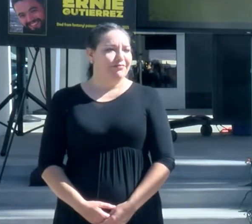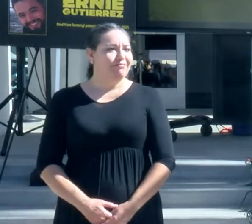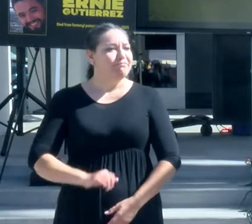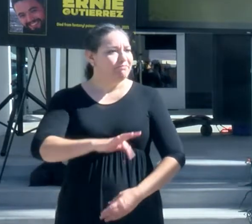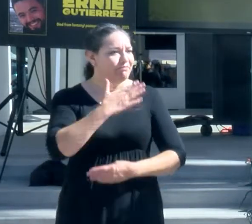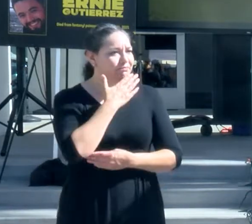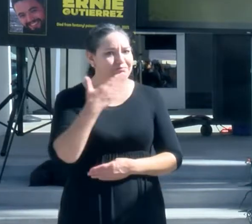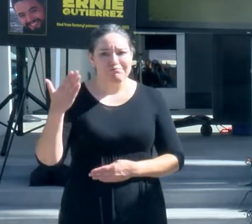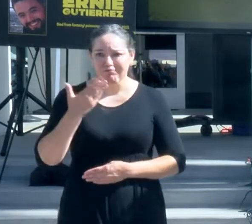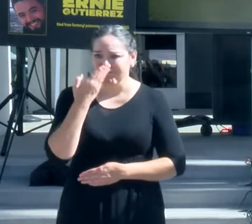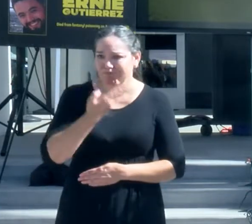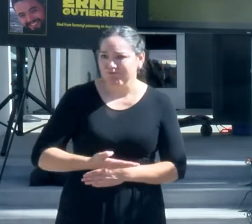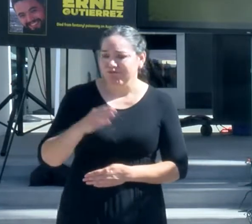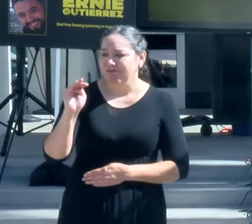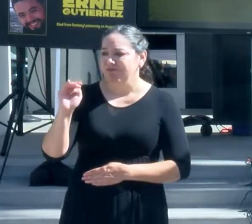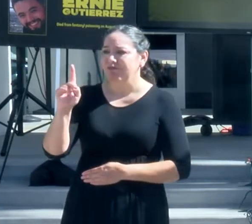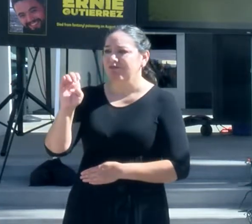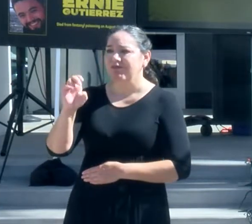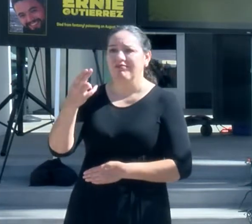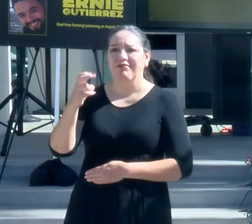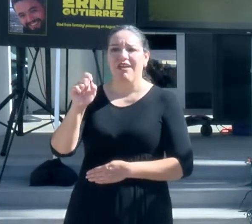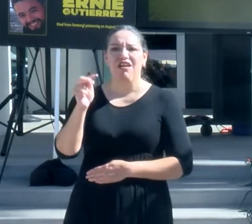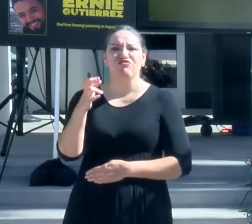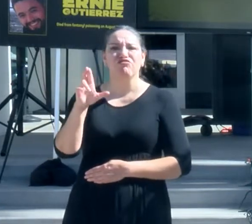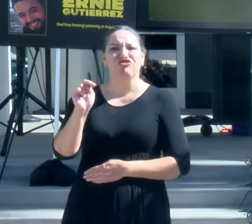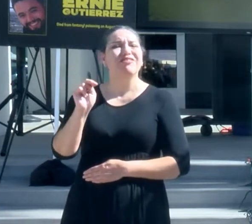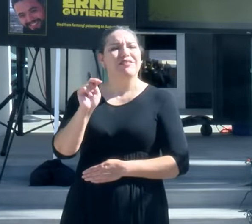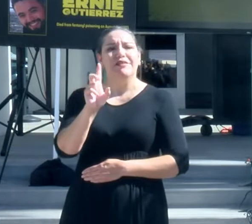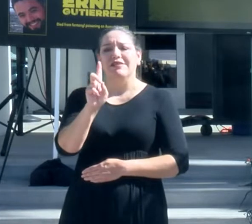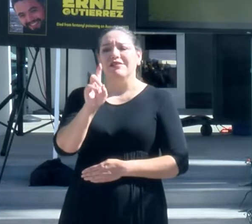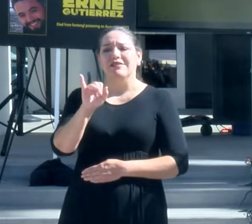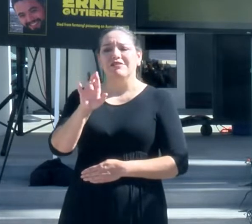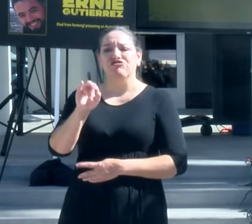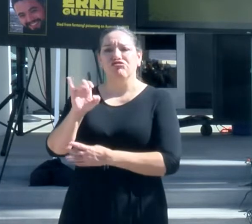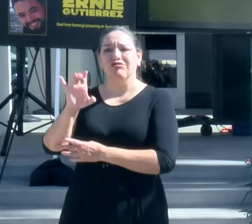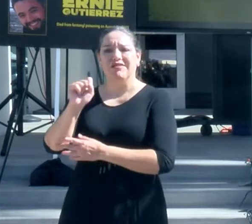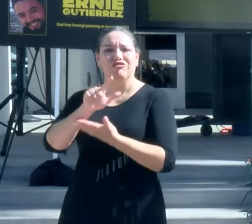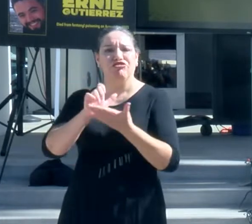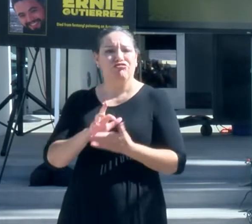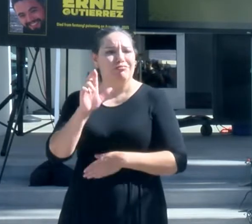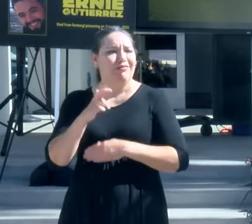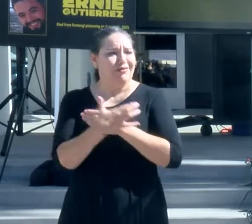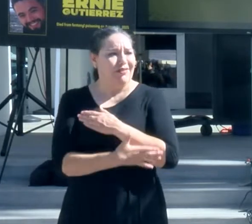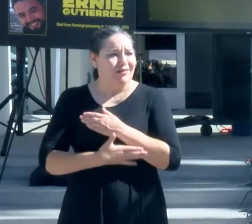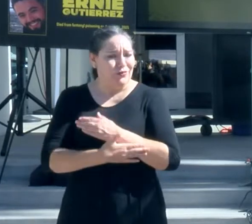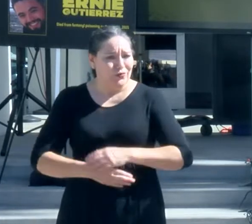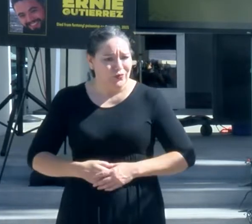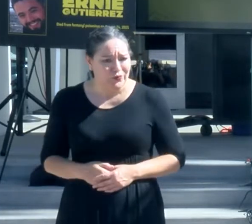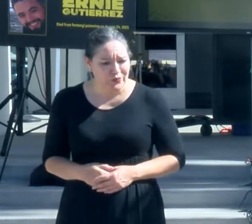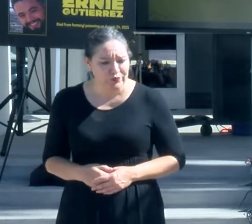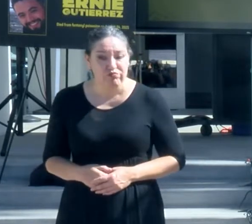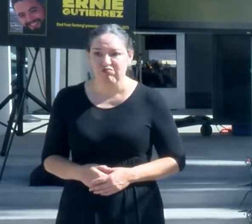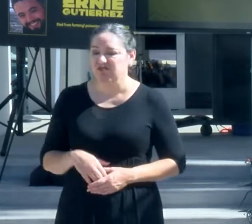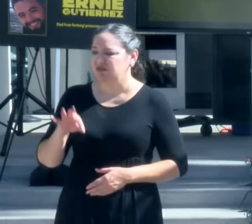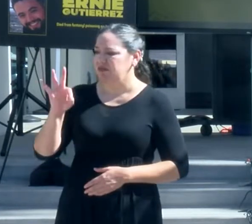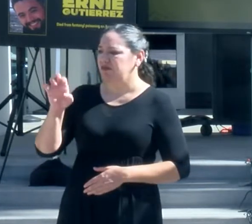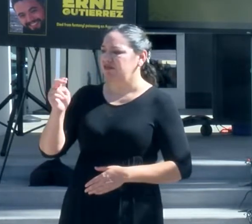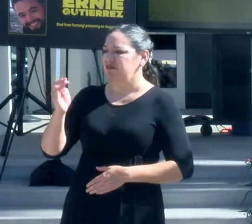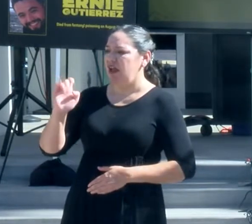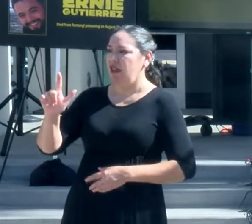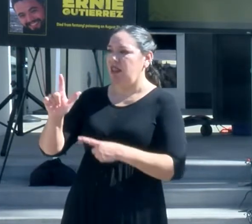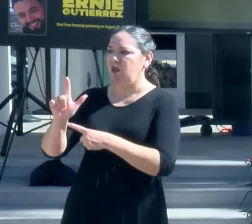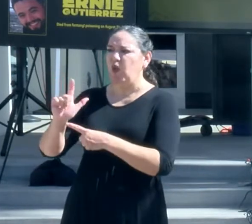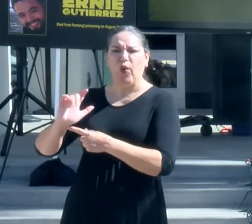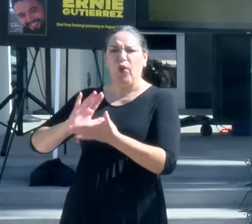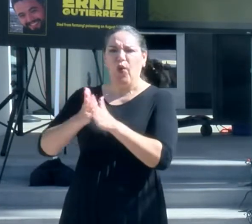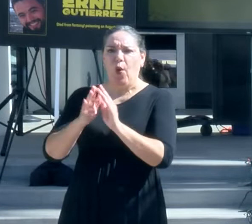Good morning. My name is Mike Hestron. I'm the District Attorney for Riverside County. Fentanyl is becoming rampant in our